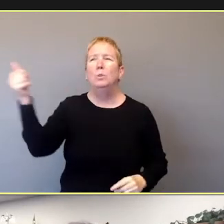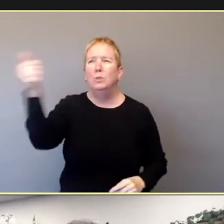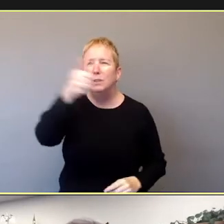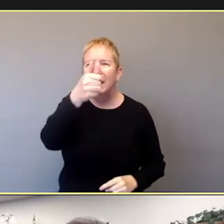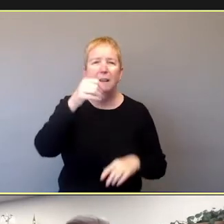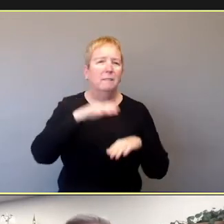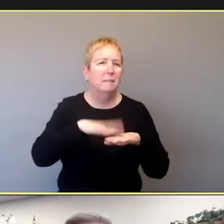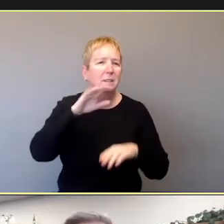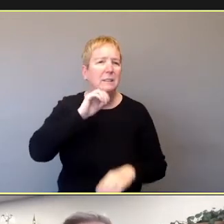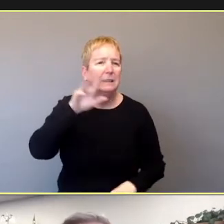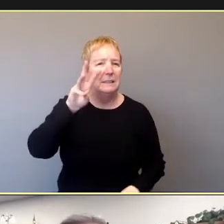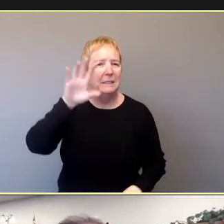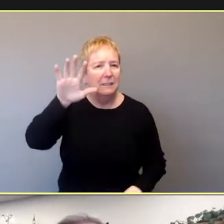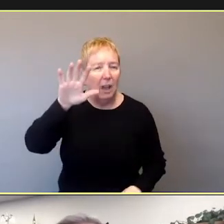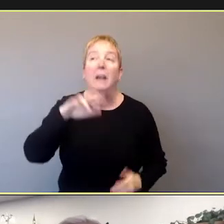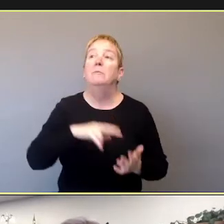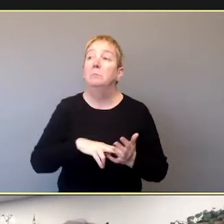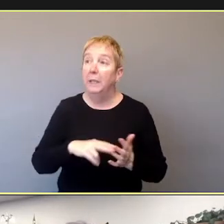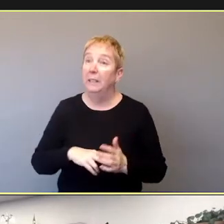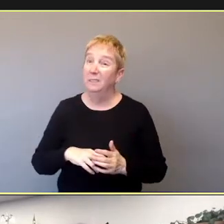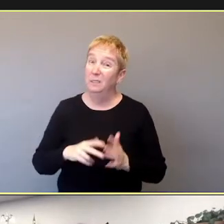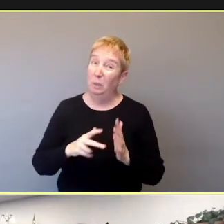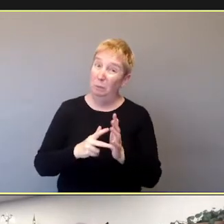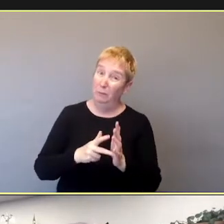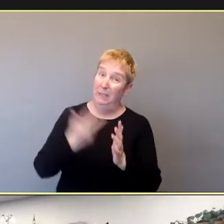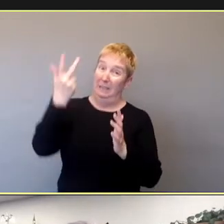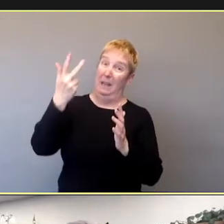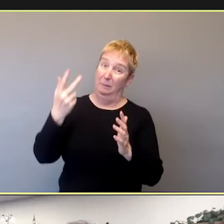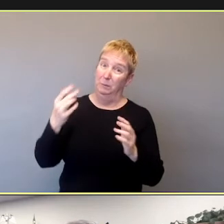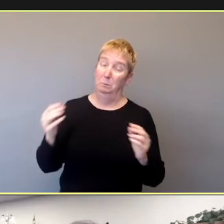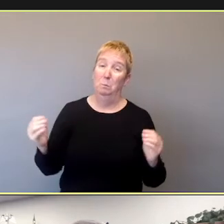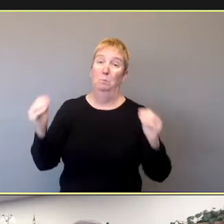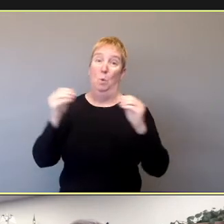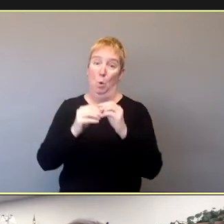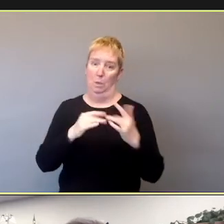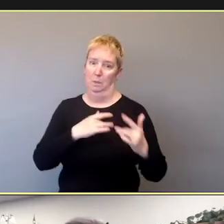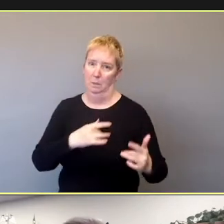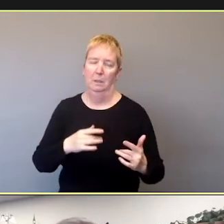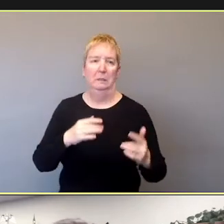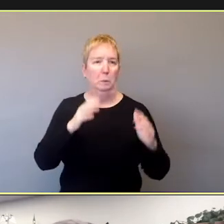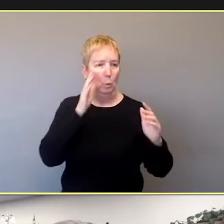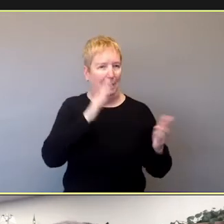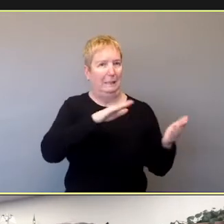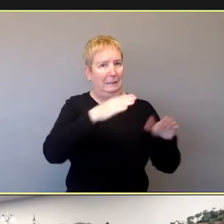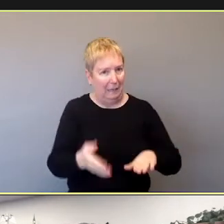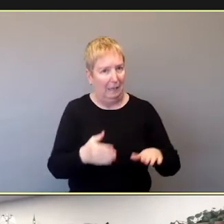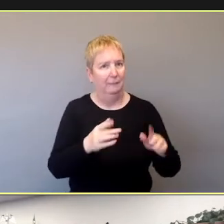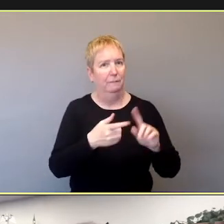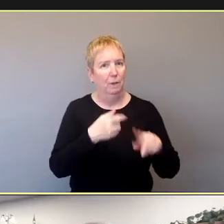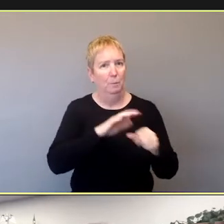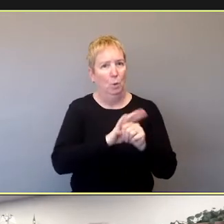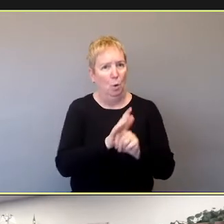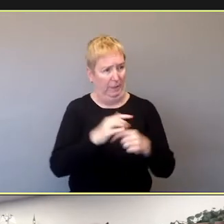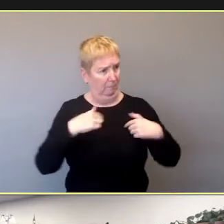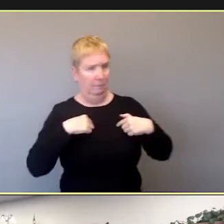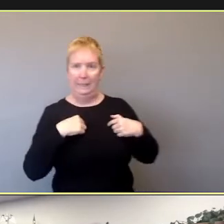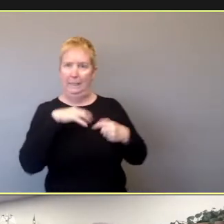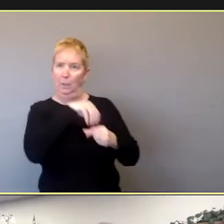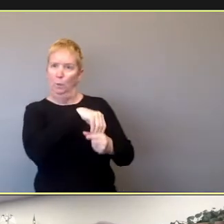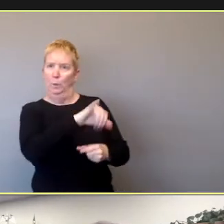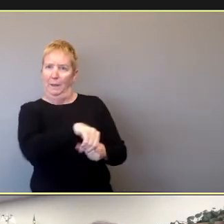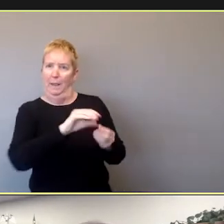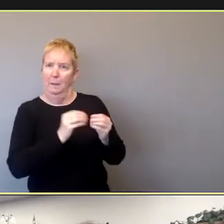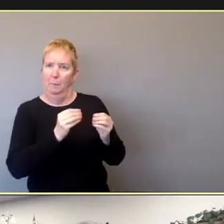you're 3 times more likely to die if you get COVID. I mean, that includes me. And so I continue to be careful and I continue